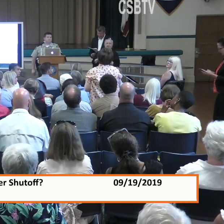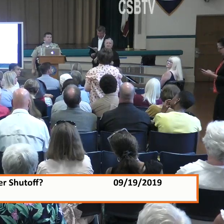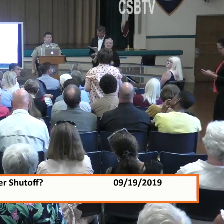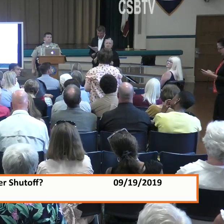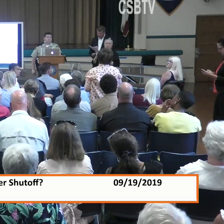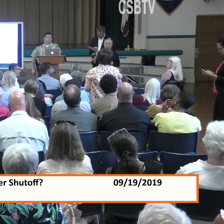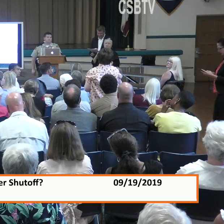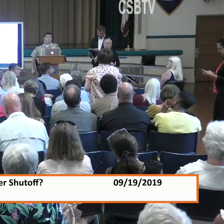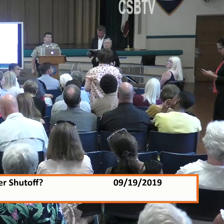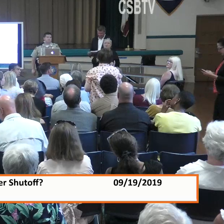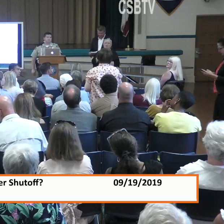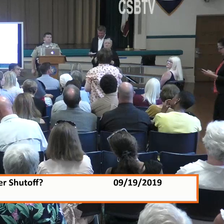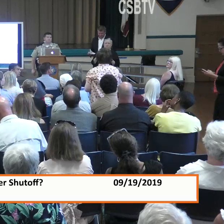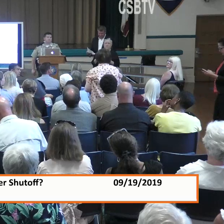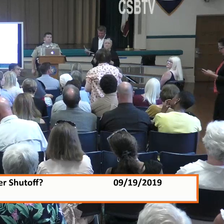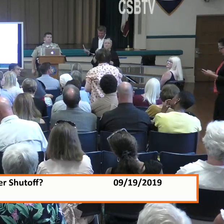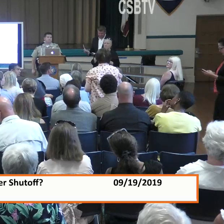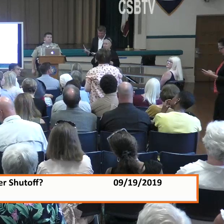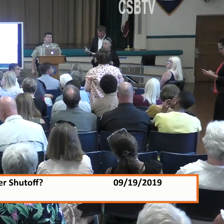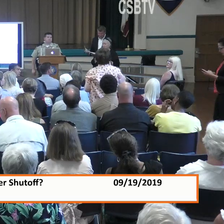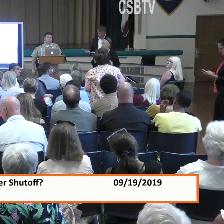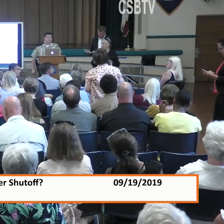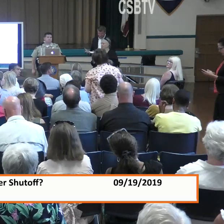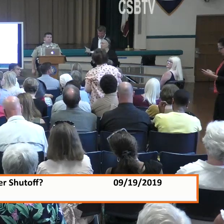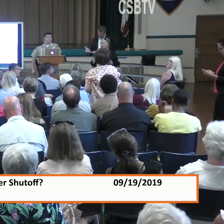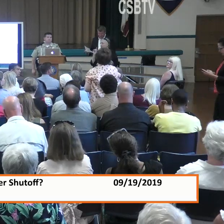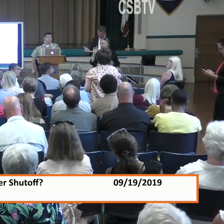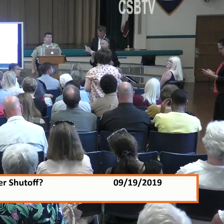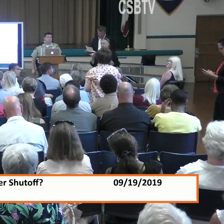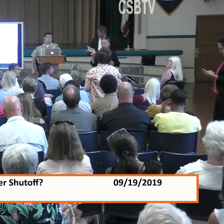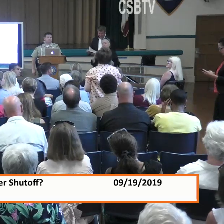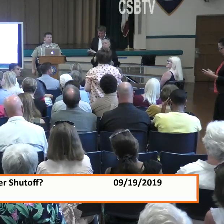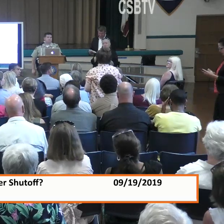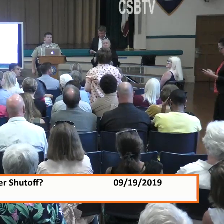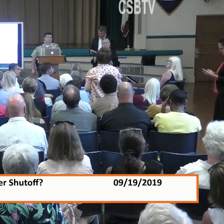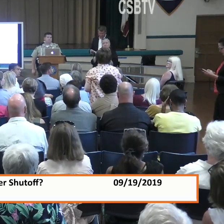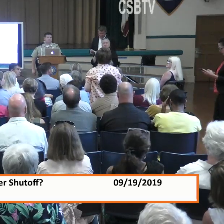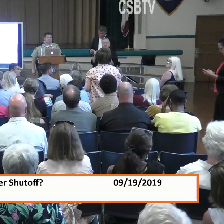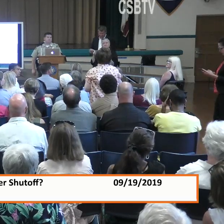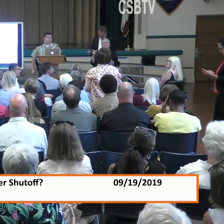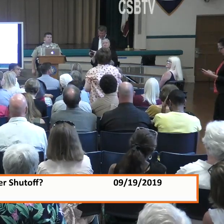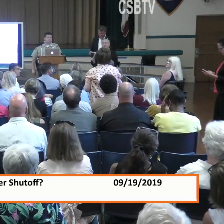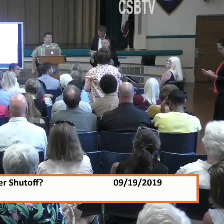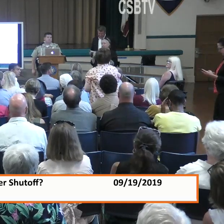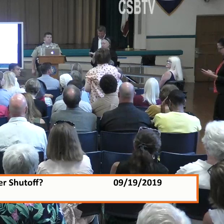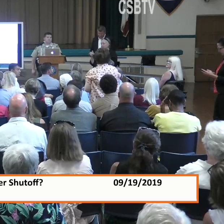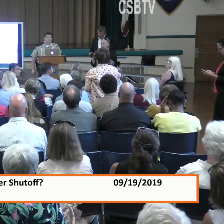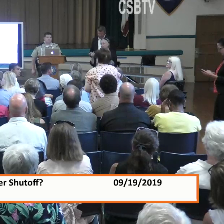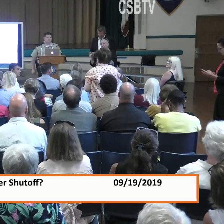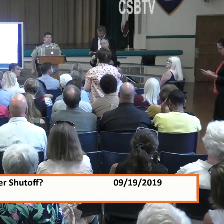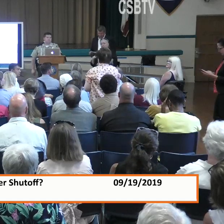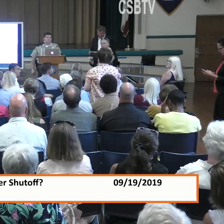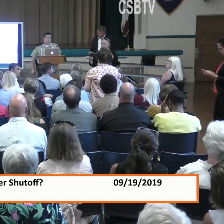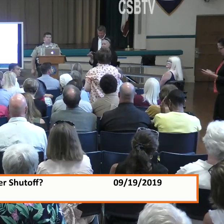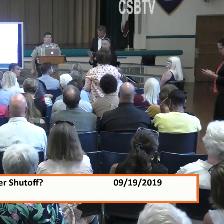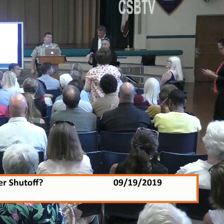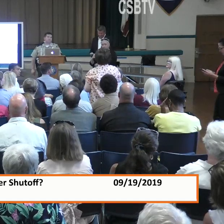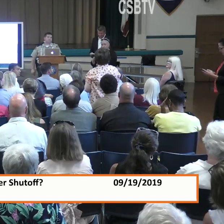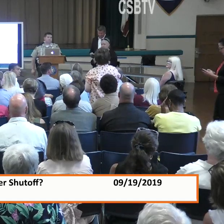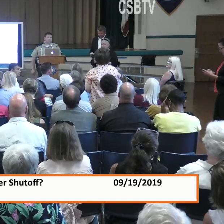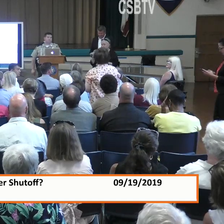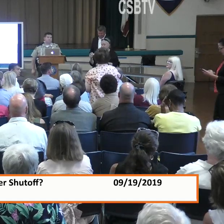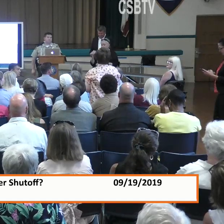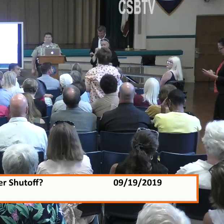somebody from the Sheriff's Department is going to make sure that that traffic can flow through. Because if we're all stuck there, and